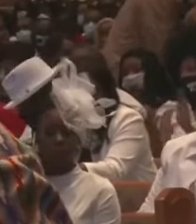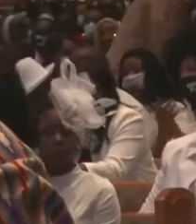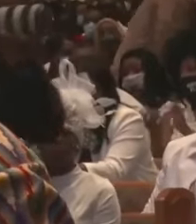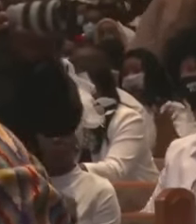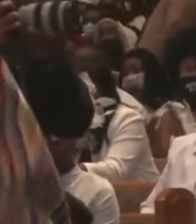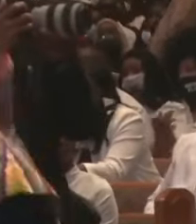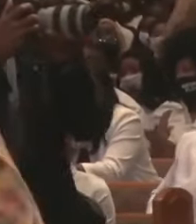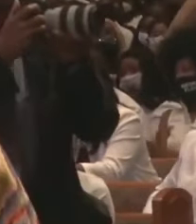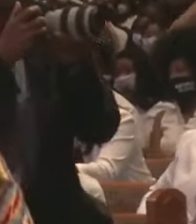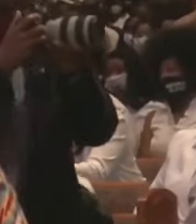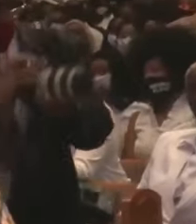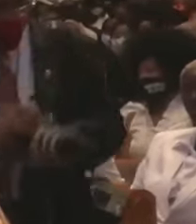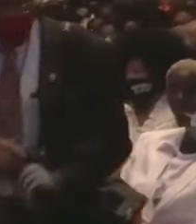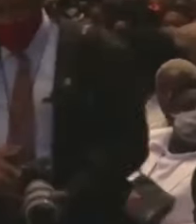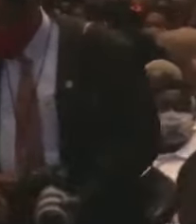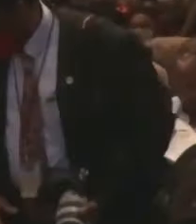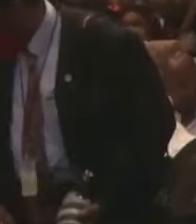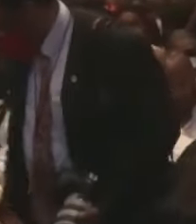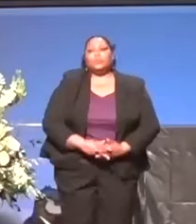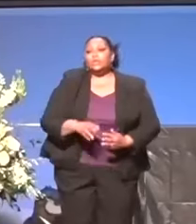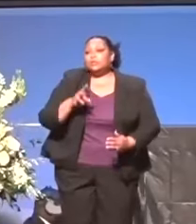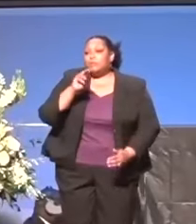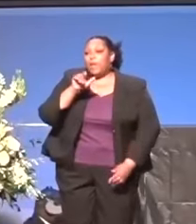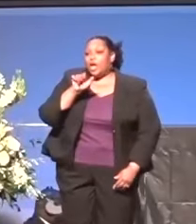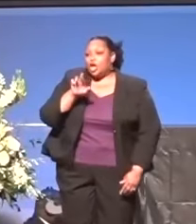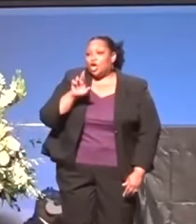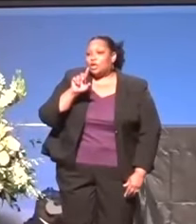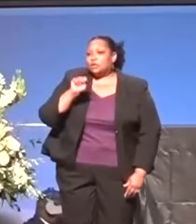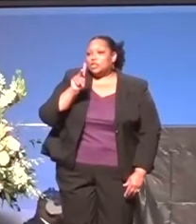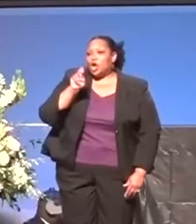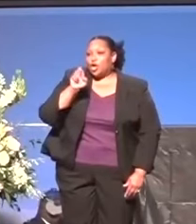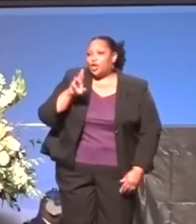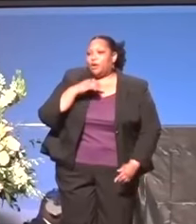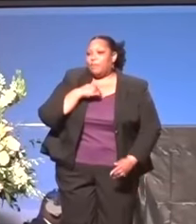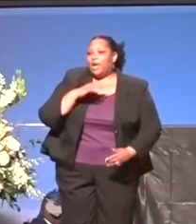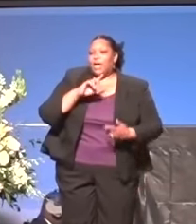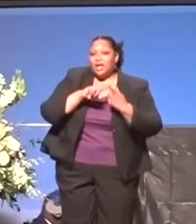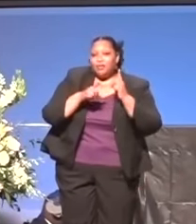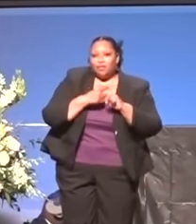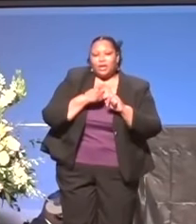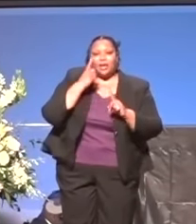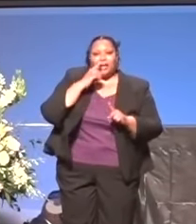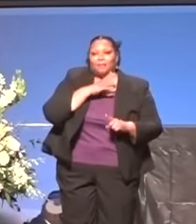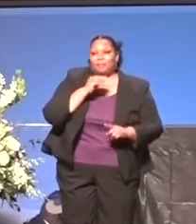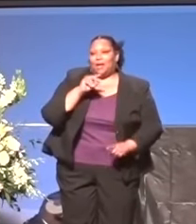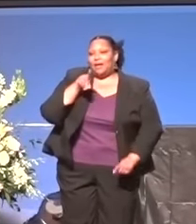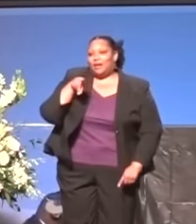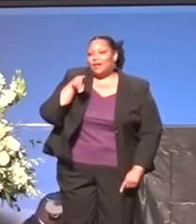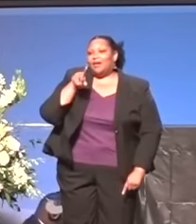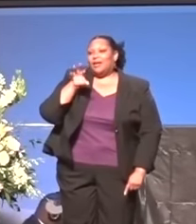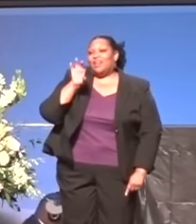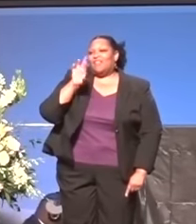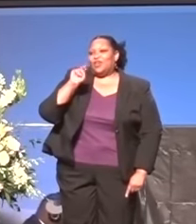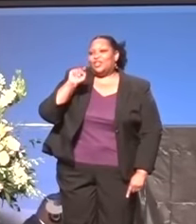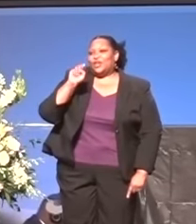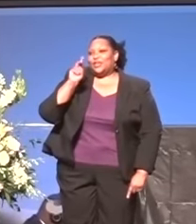Thank you to Mayor Turner, my dear friend and fraternity brother,